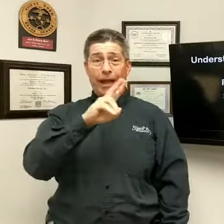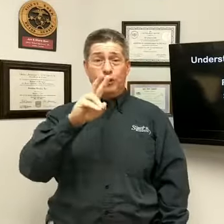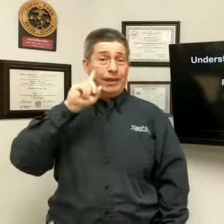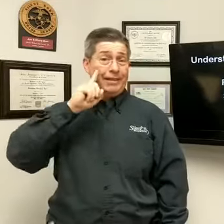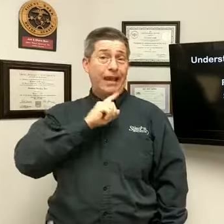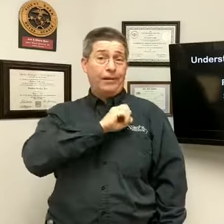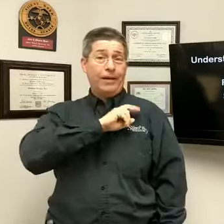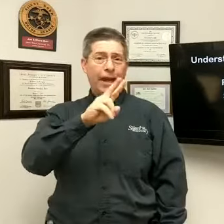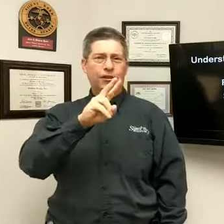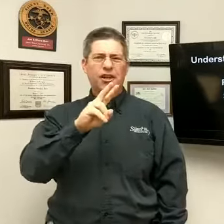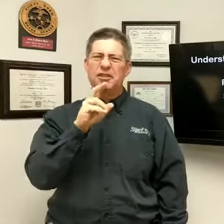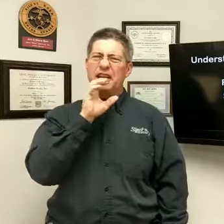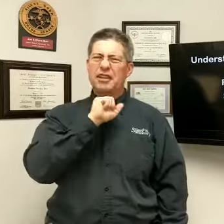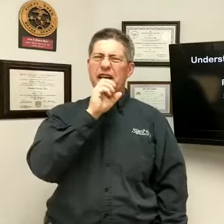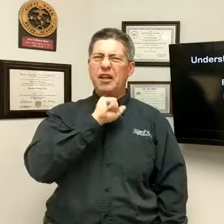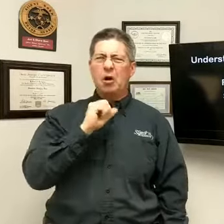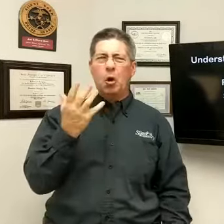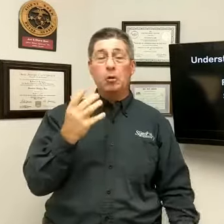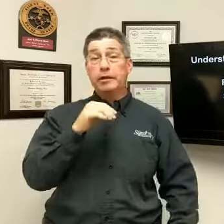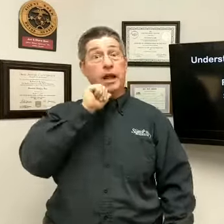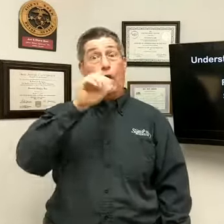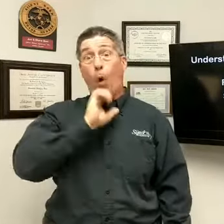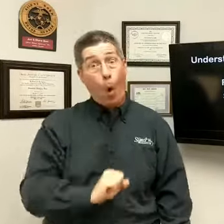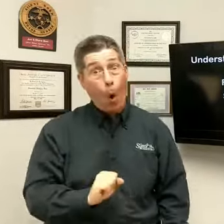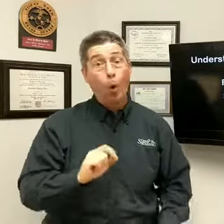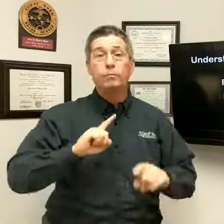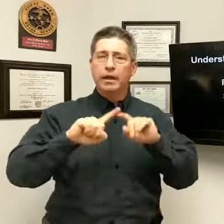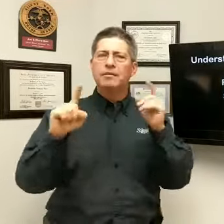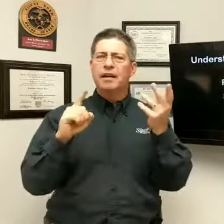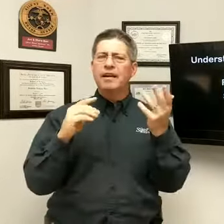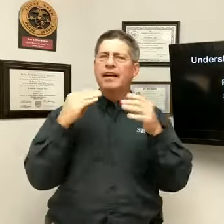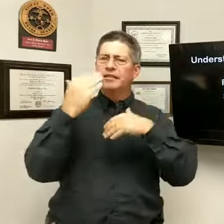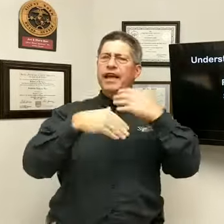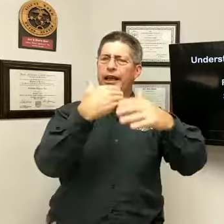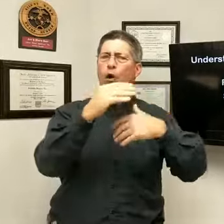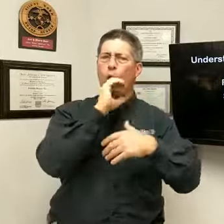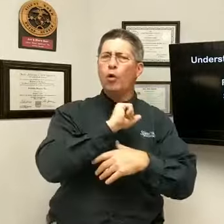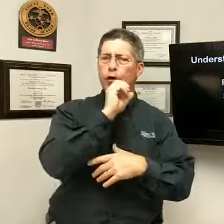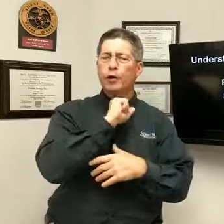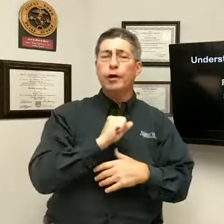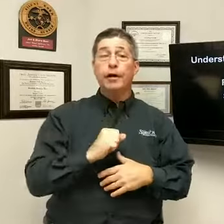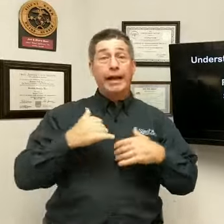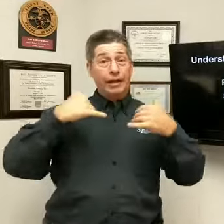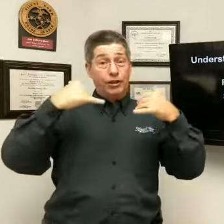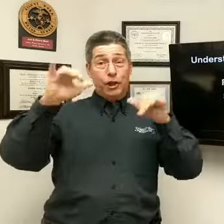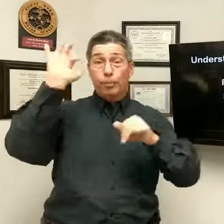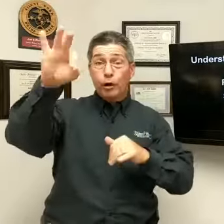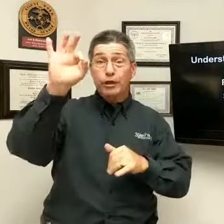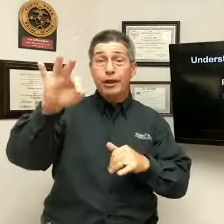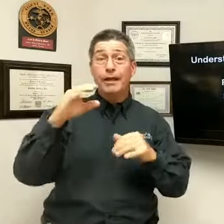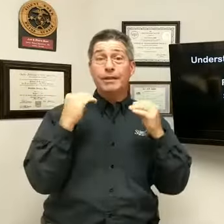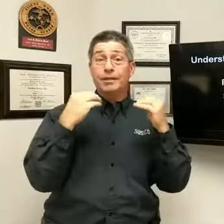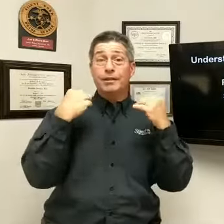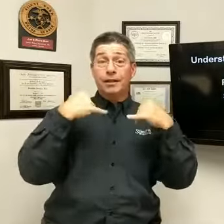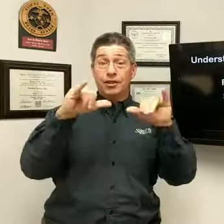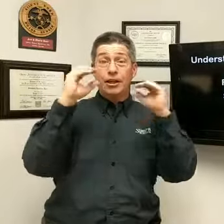evangelist, deaf evangelist, and he's getting old. He's not old, but he's getting older. He's still preaching and still